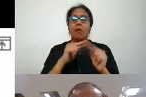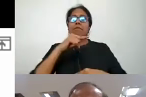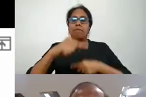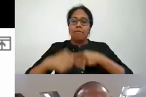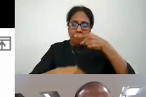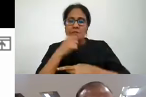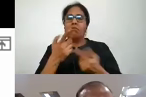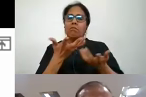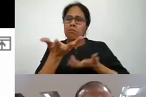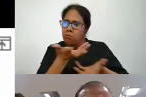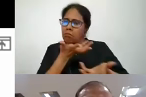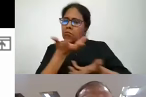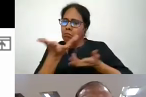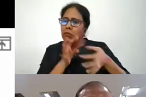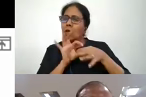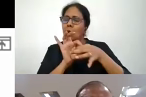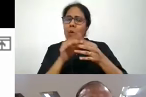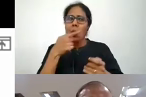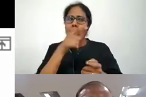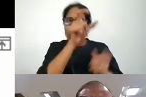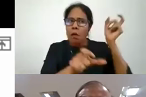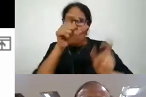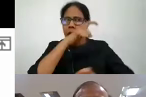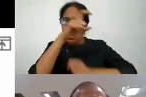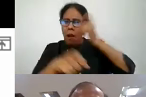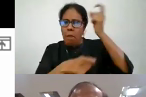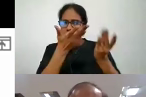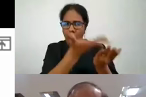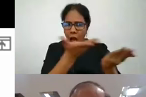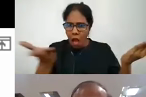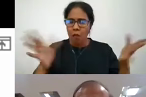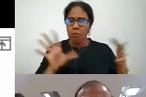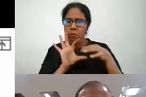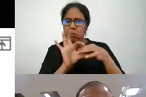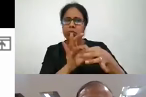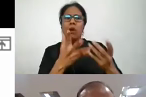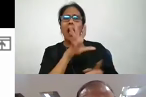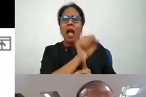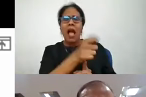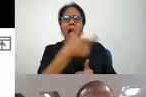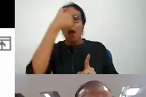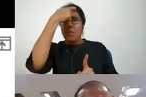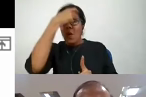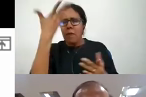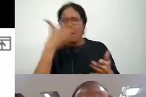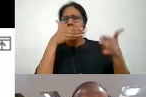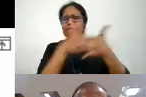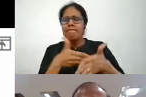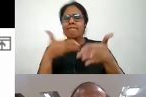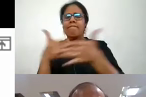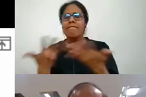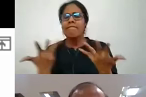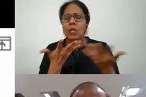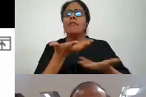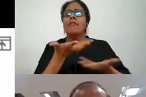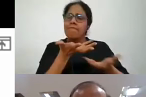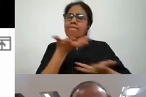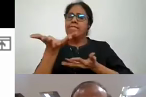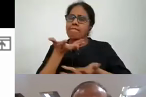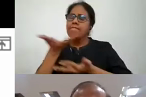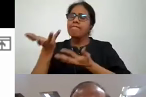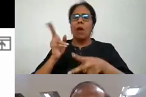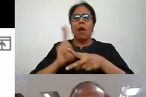interact with these stakeholders to, you know, identify roadblocks and address them very, very quickly. As